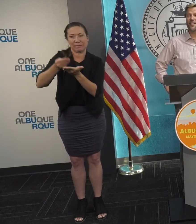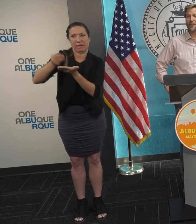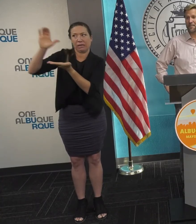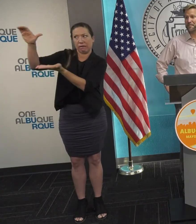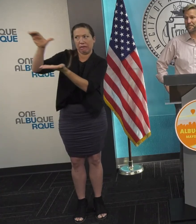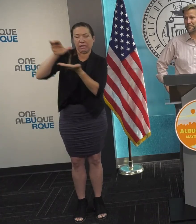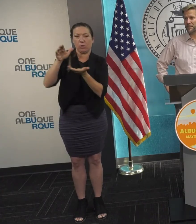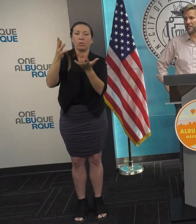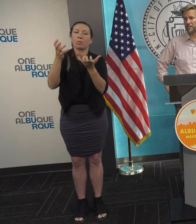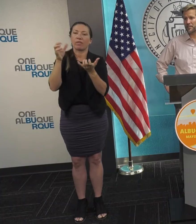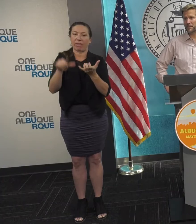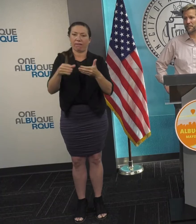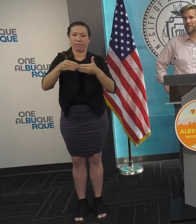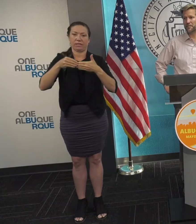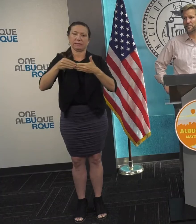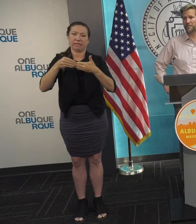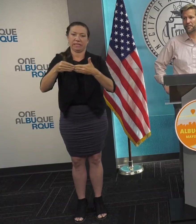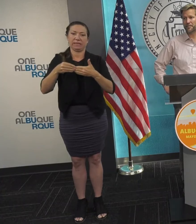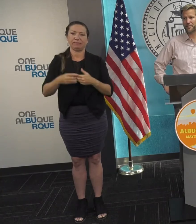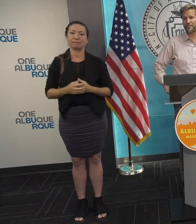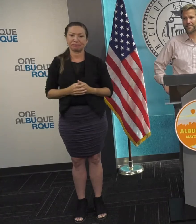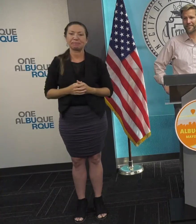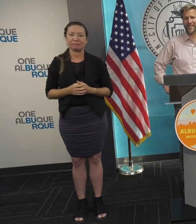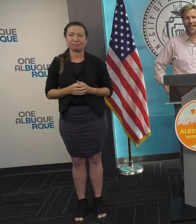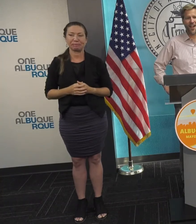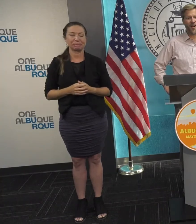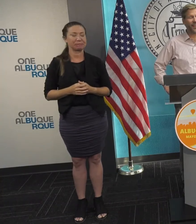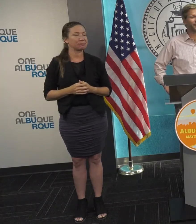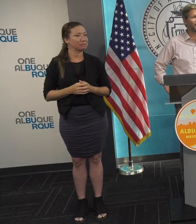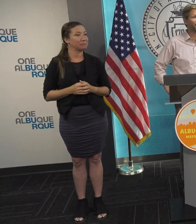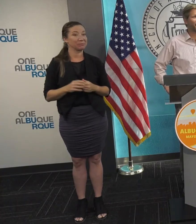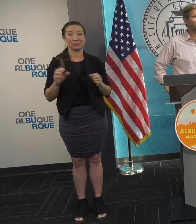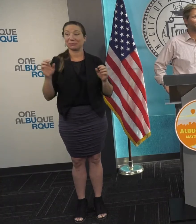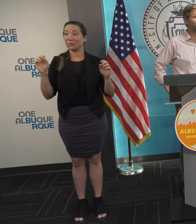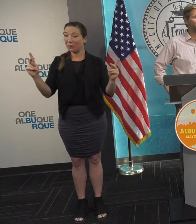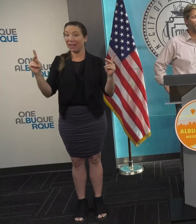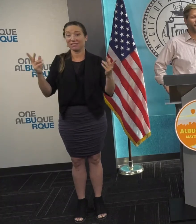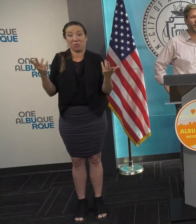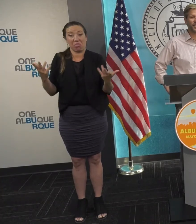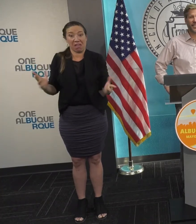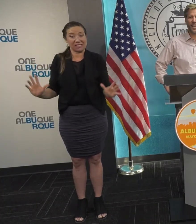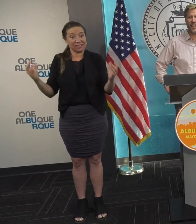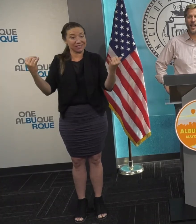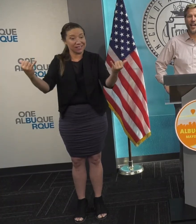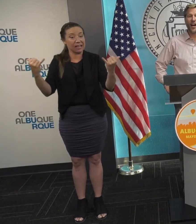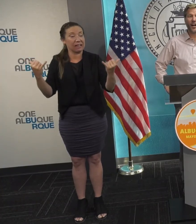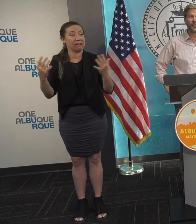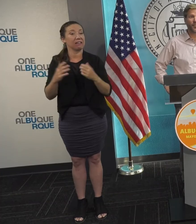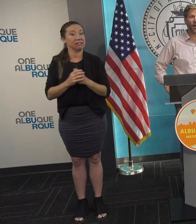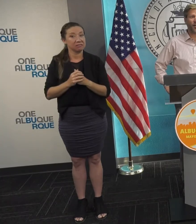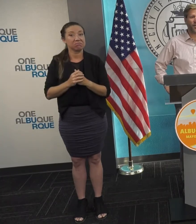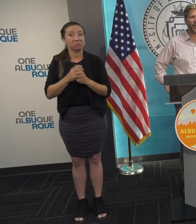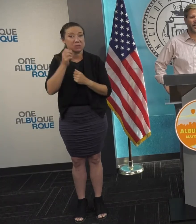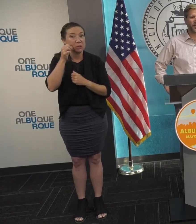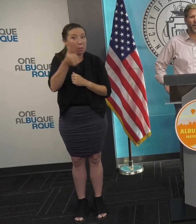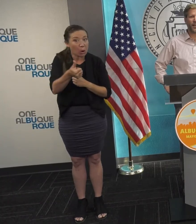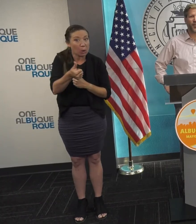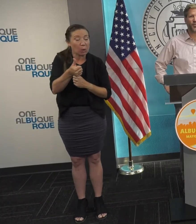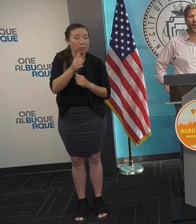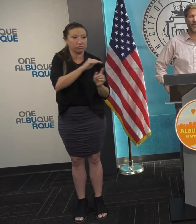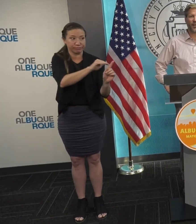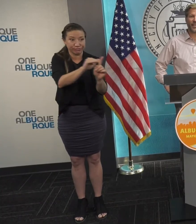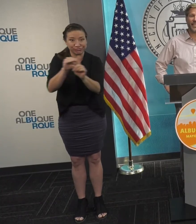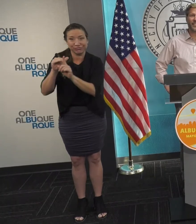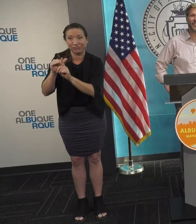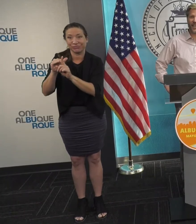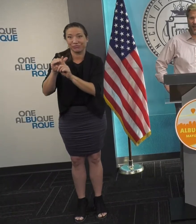Excellent, thank you. No further questions. All right, it looks like that's all we've got for today. Tomorrow, I want to remind folks